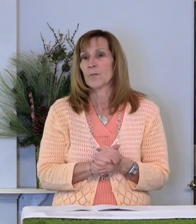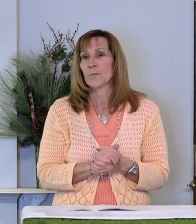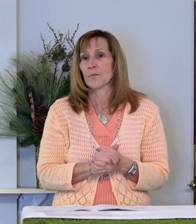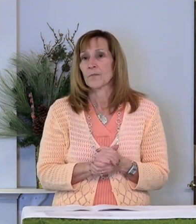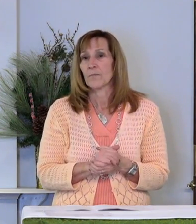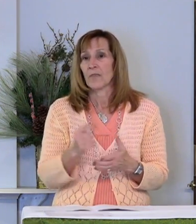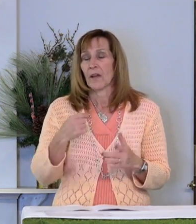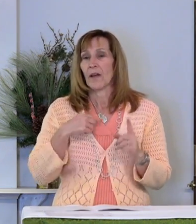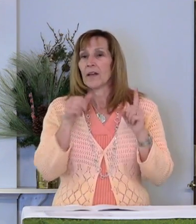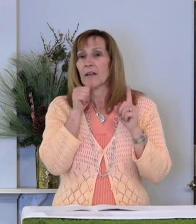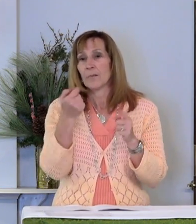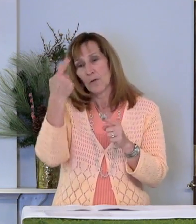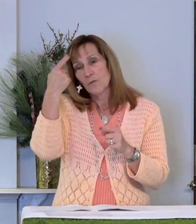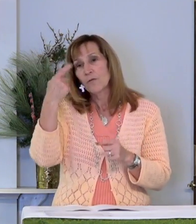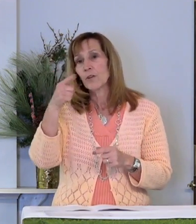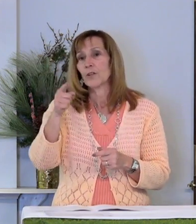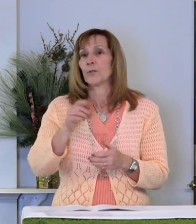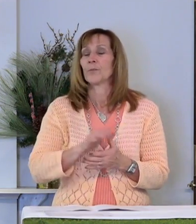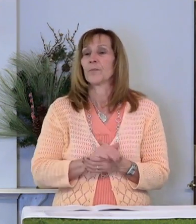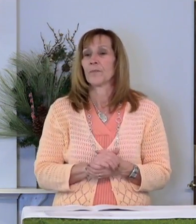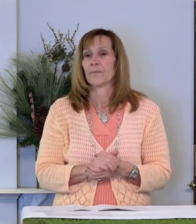and I am for you.